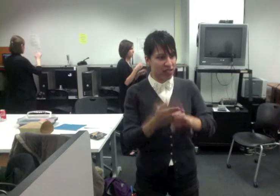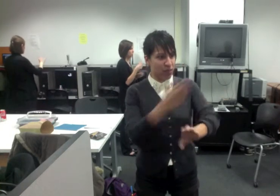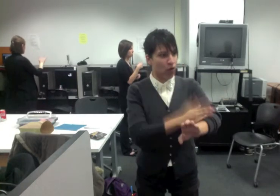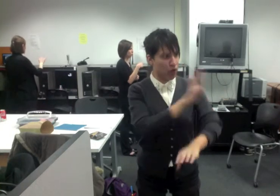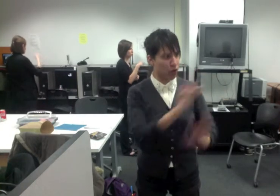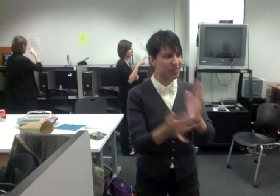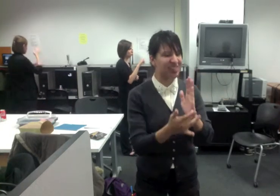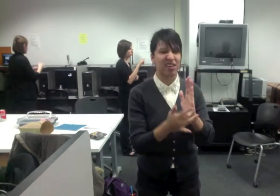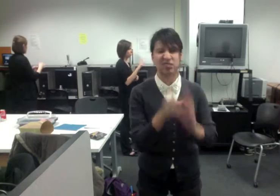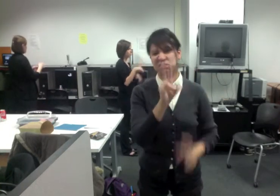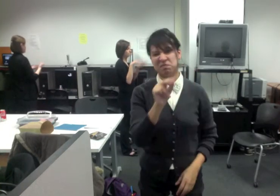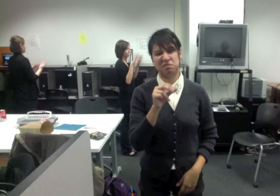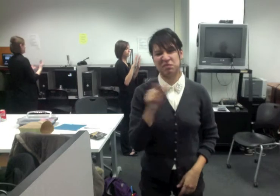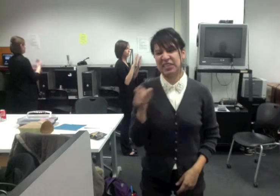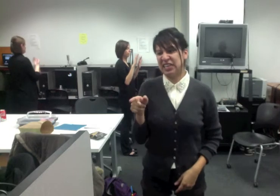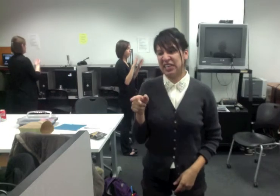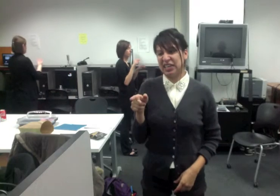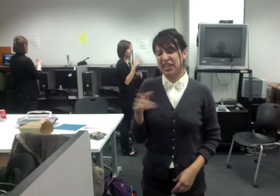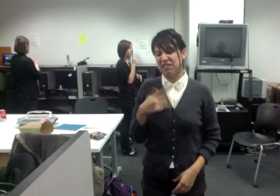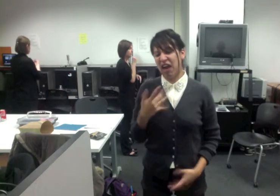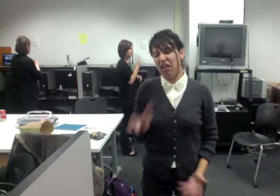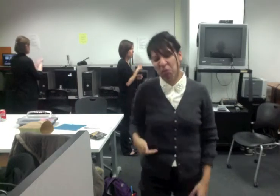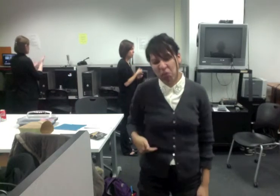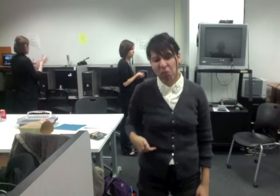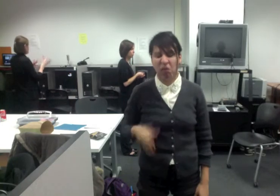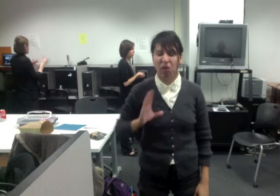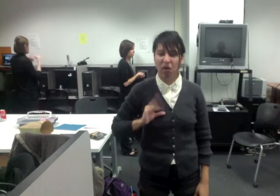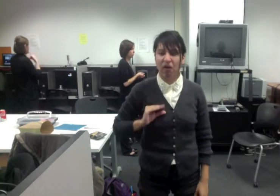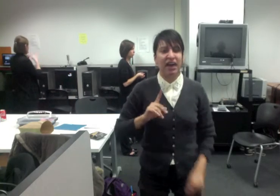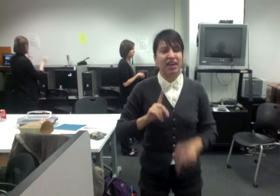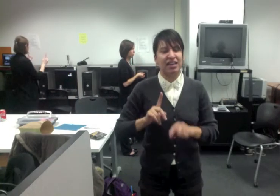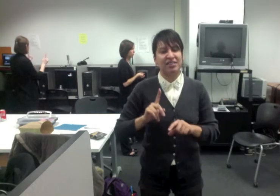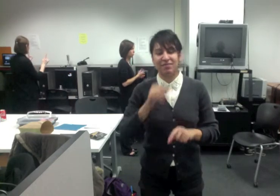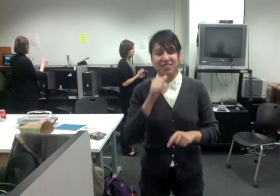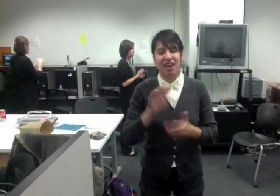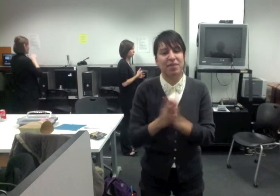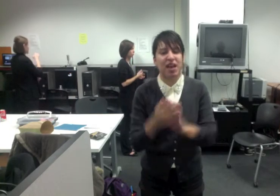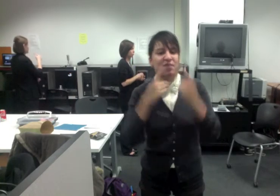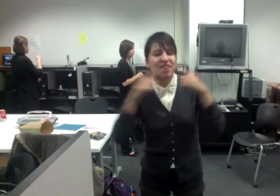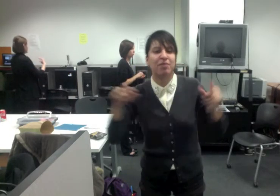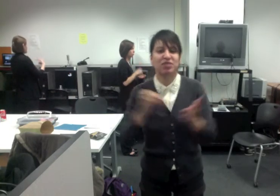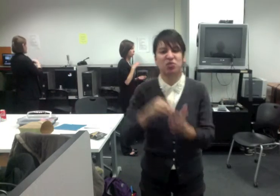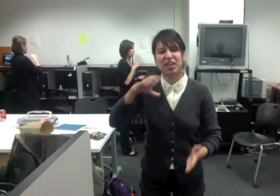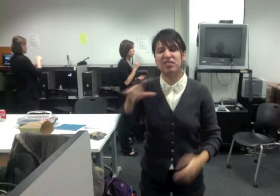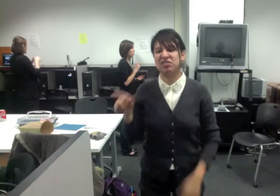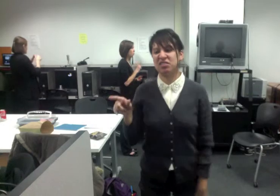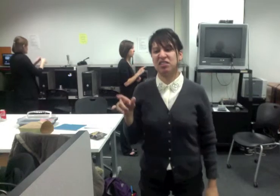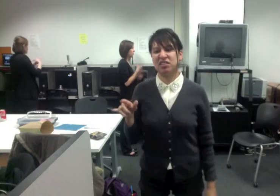didn't get famous. So he quit. People don't buy what you do, they buy why you do it. And if you talk about what you believe, you will